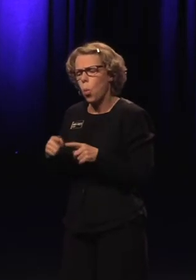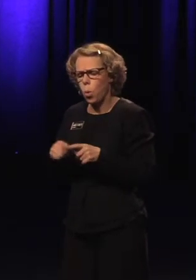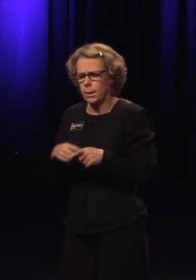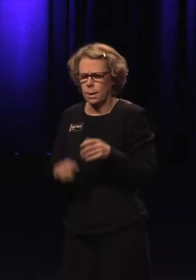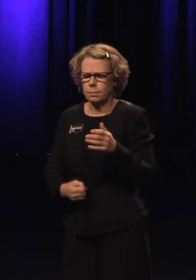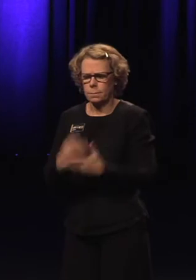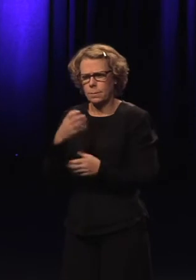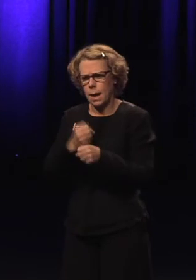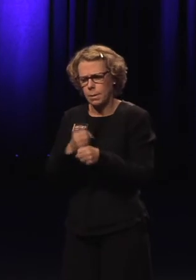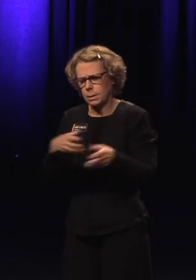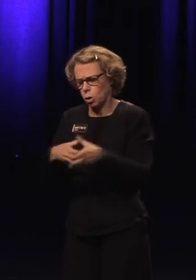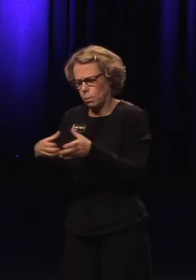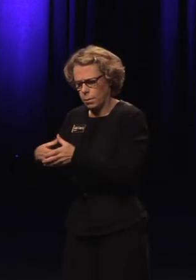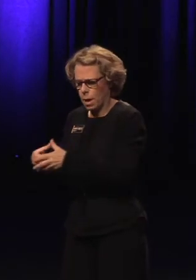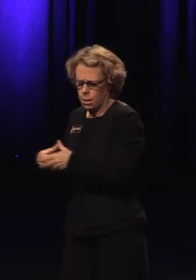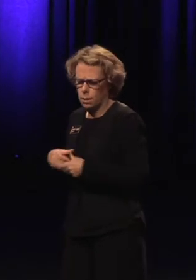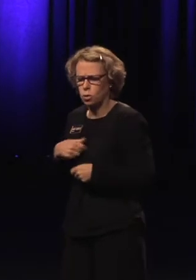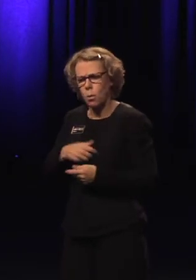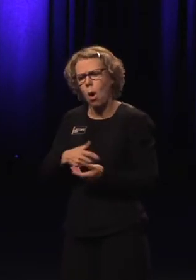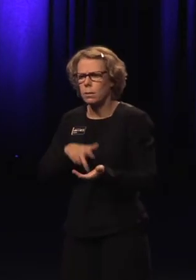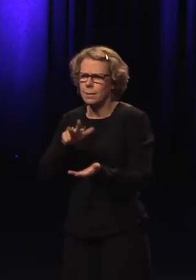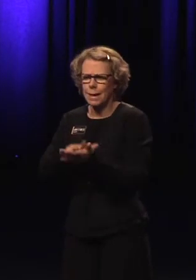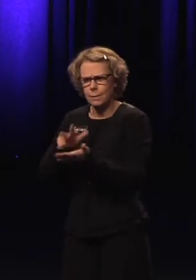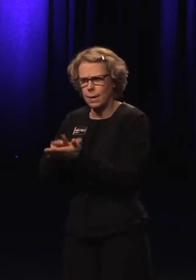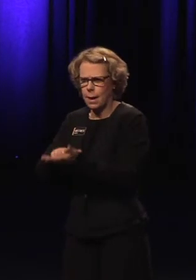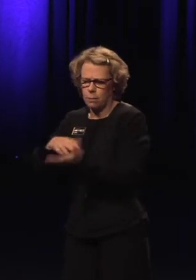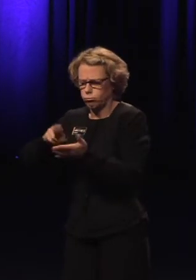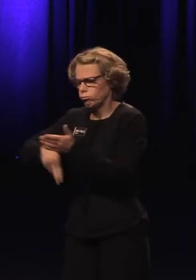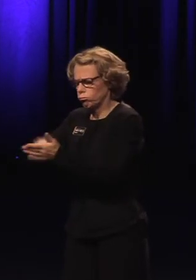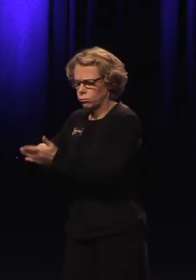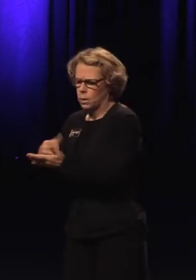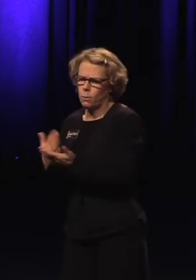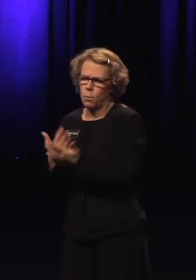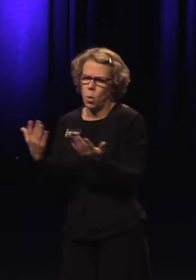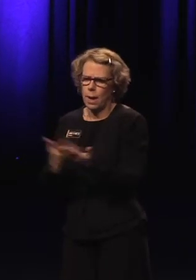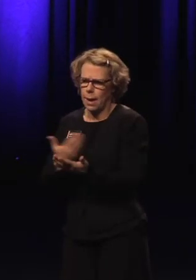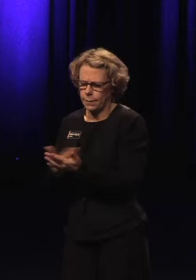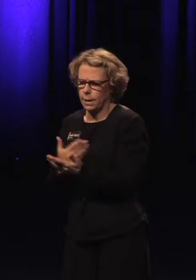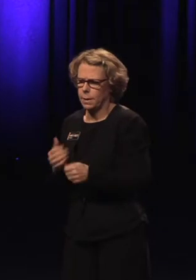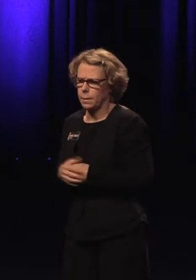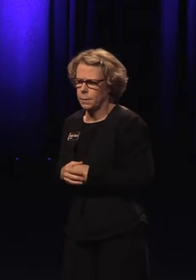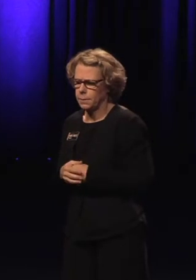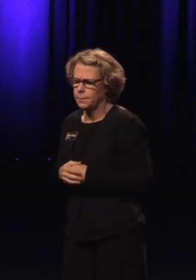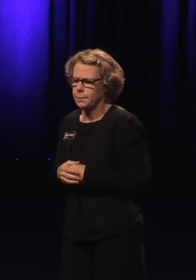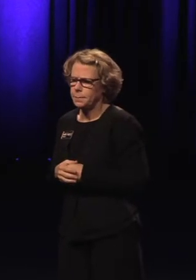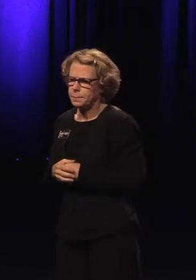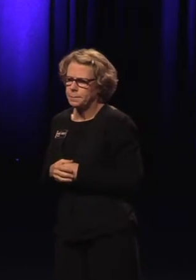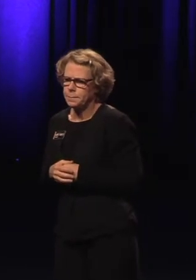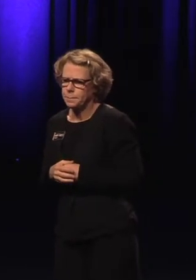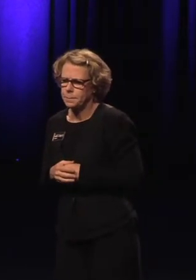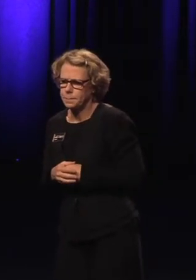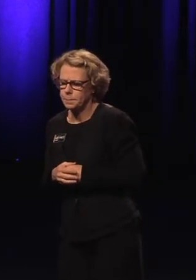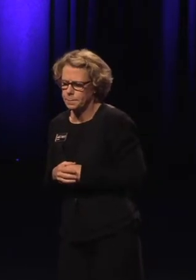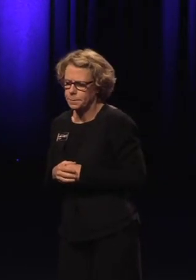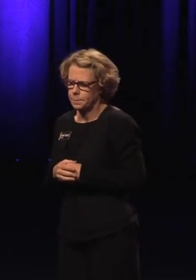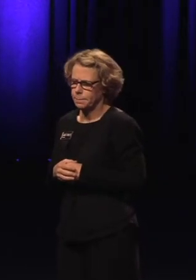been variously ratified by states. The two early major treaties, as you know, that